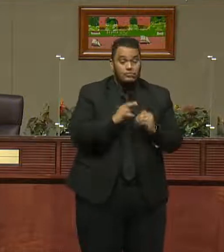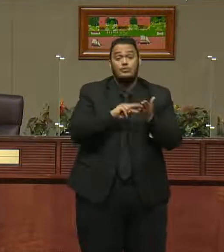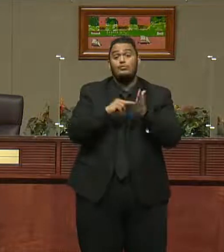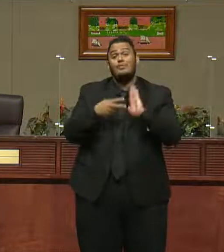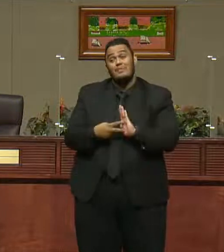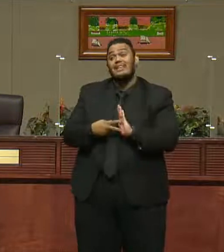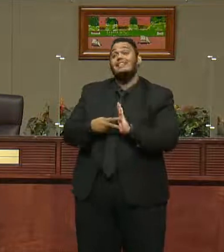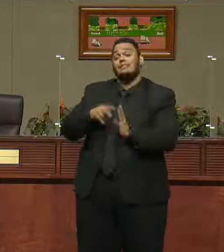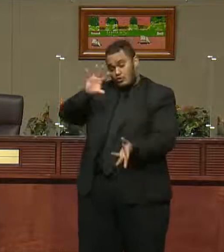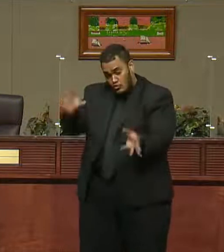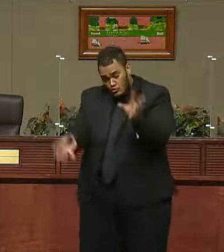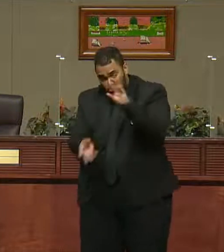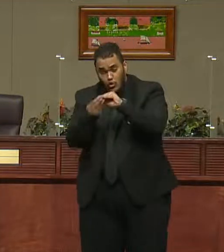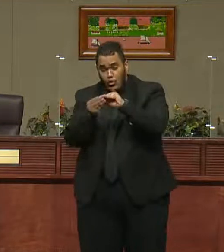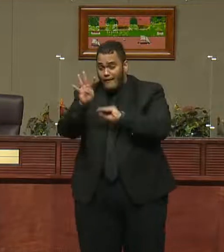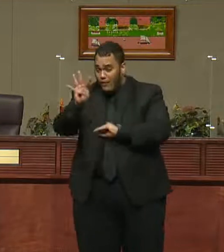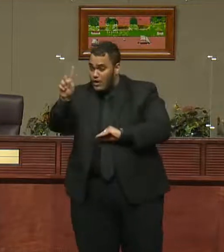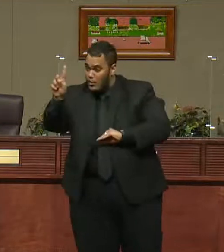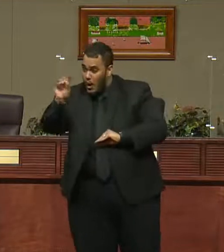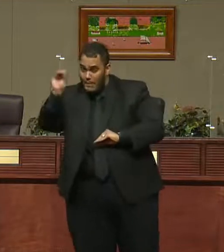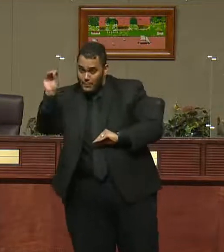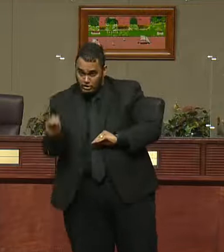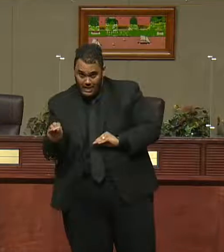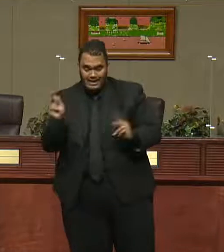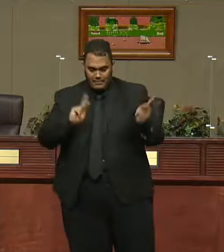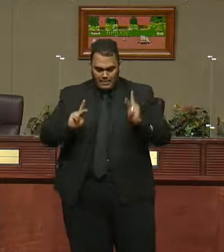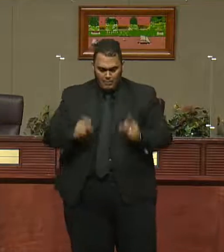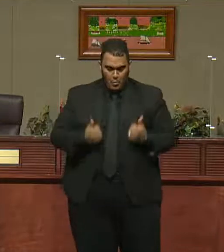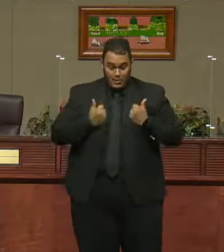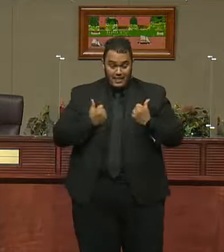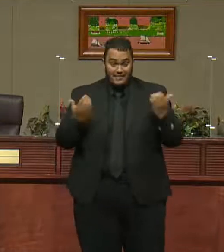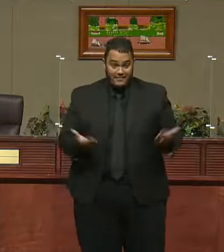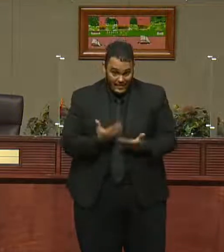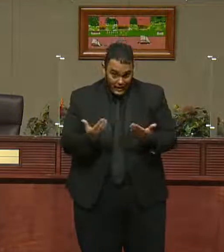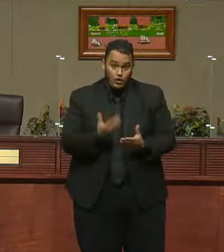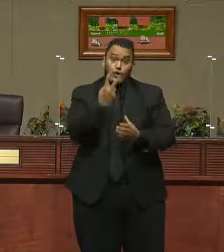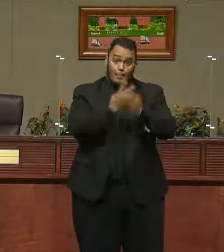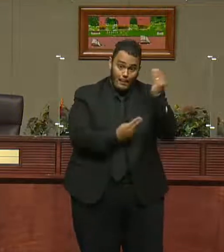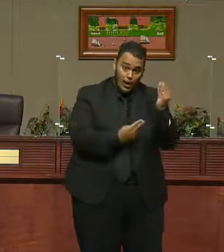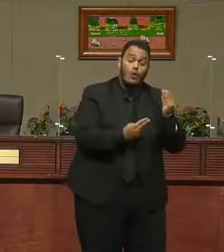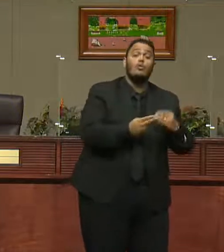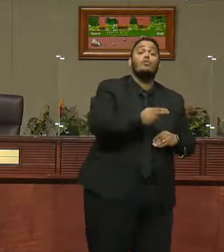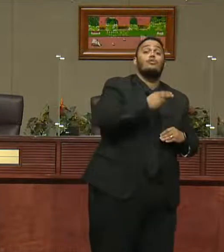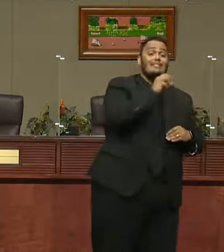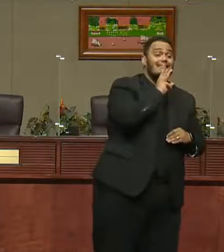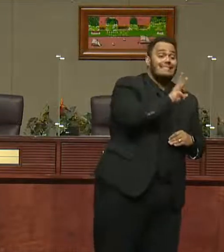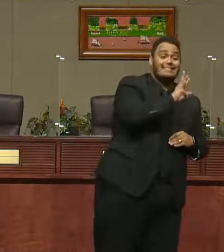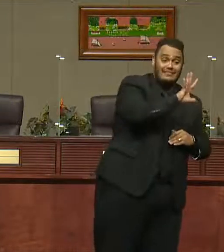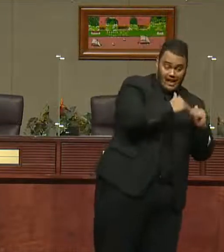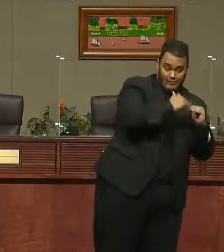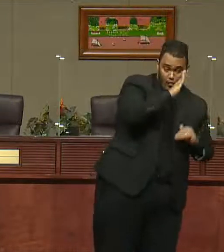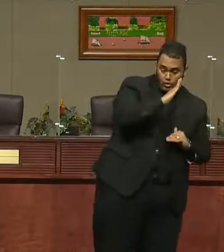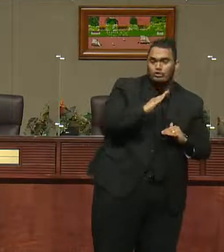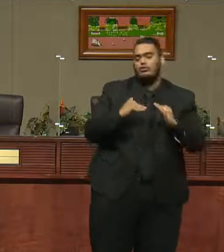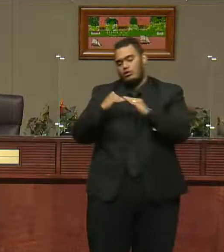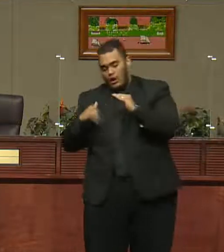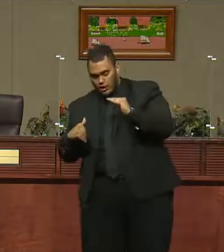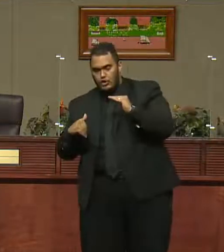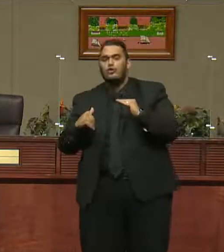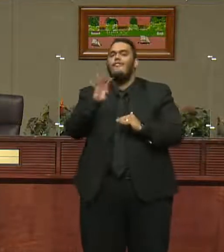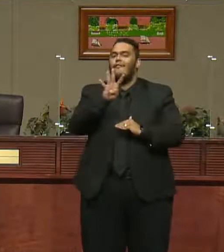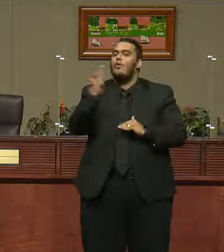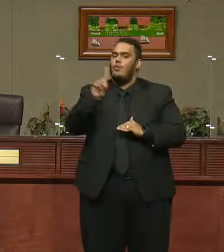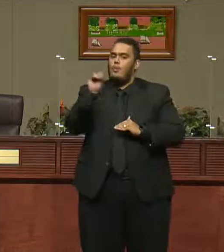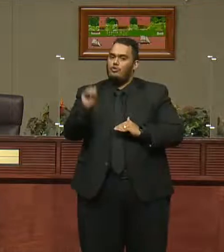of Orange County residents 65 and older have received at least one dose of vaccine. As a reminder, our